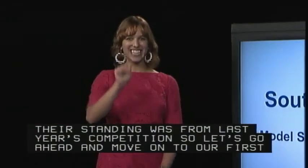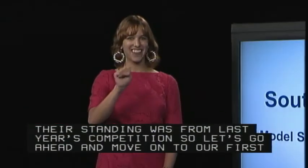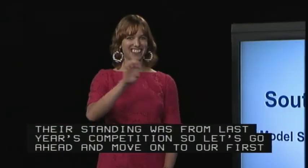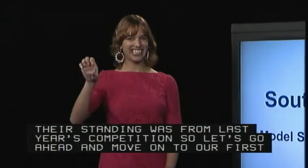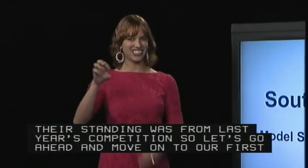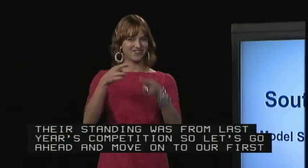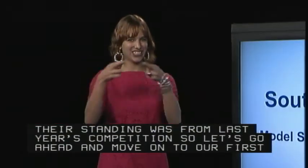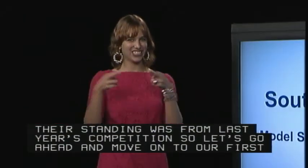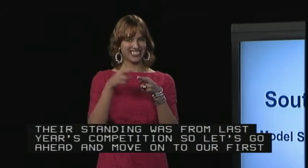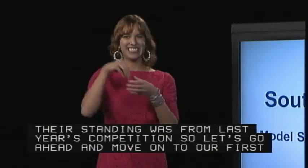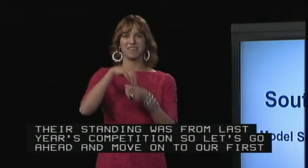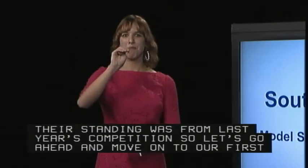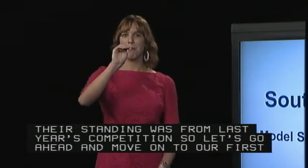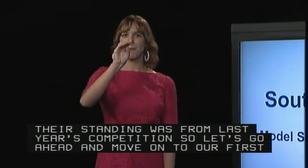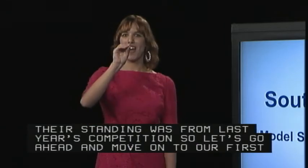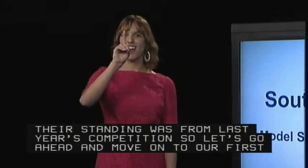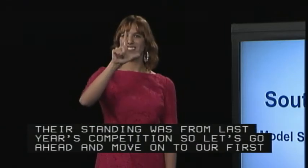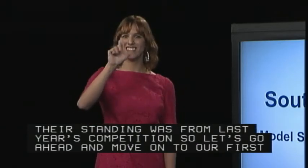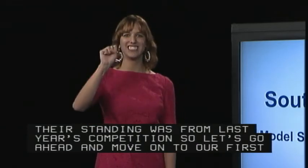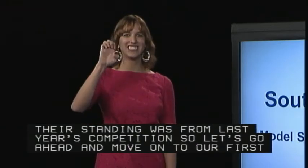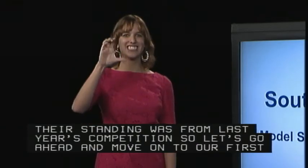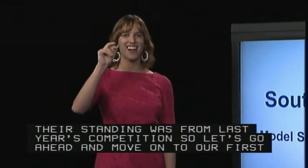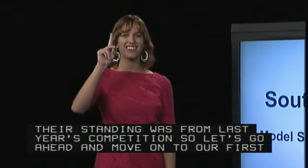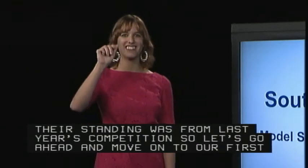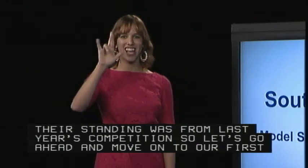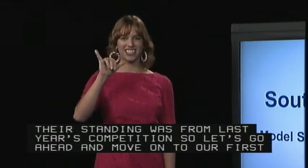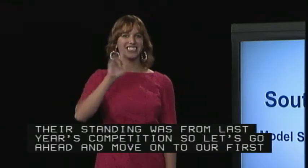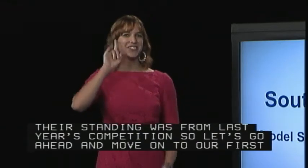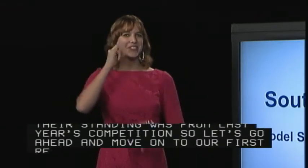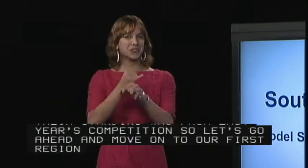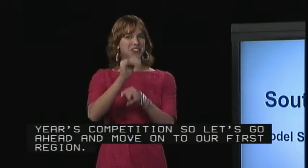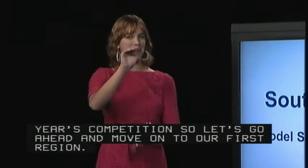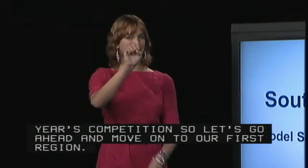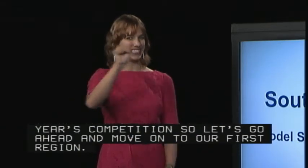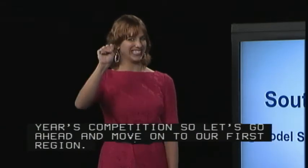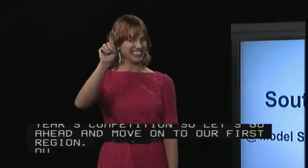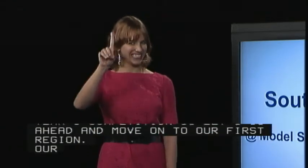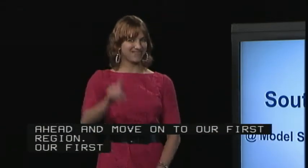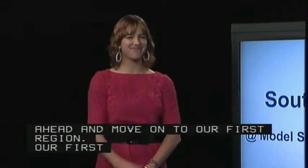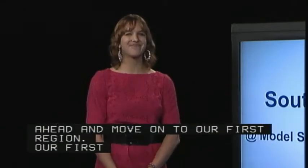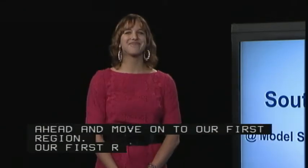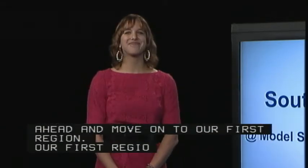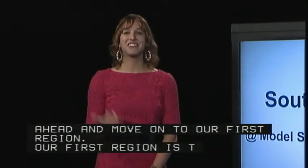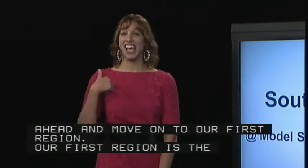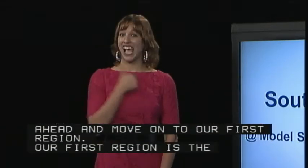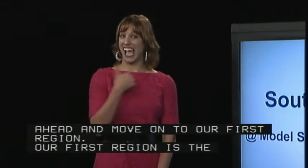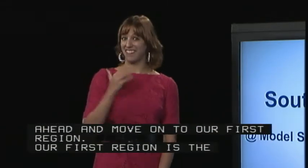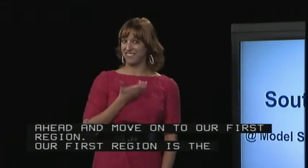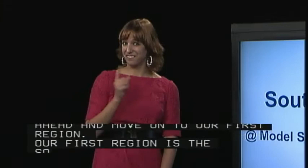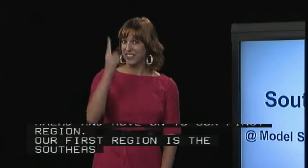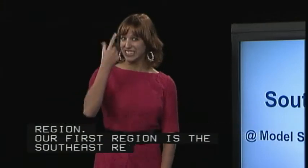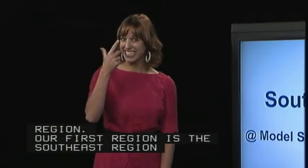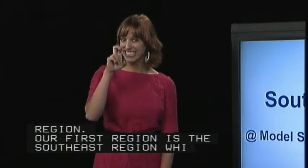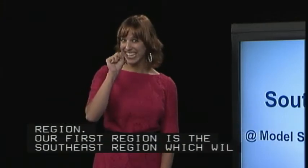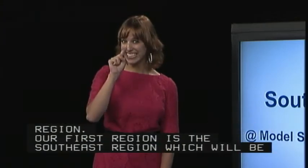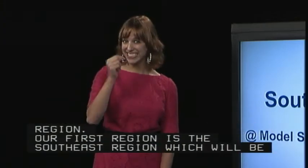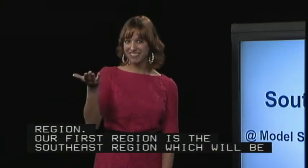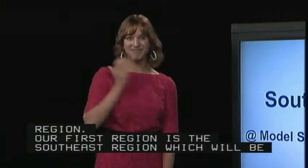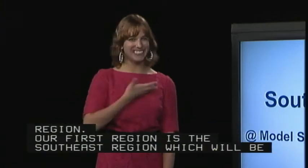Our first region is the Southeast region, which is going to be hosted at the Model Secondary School for the Deaf, MSSD. And I have our very